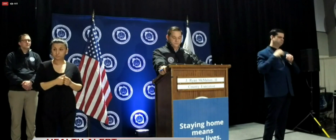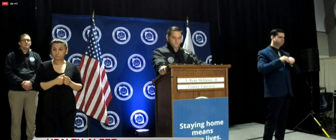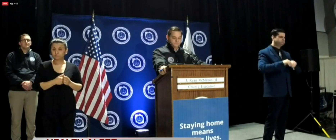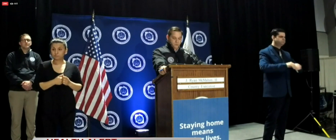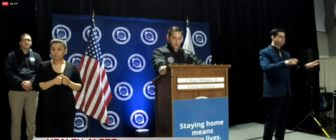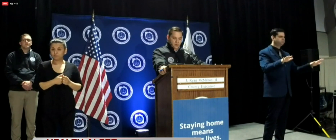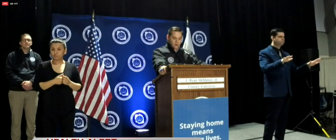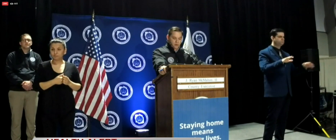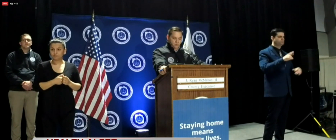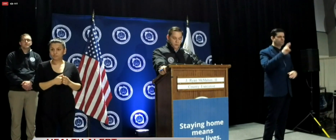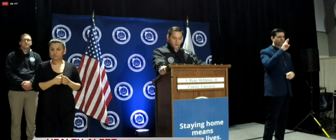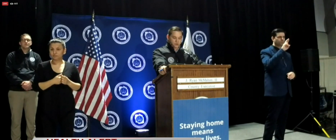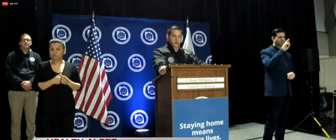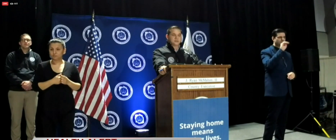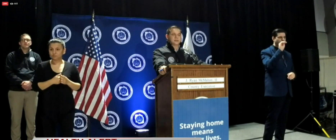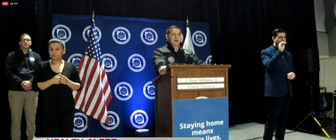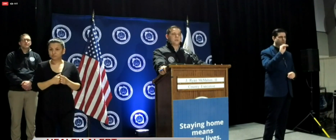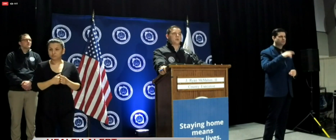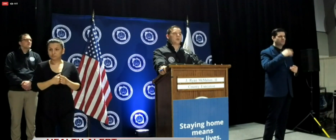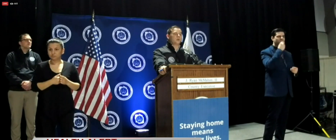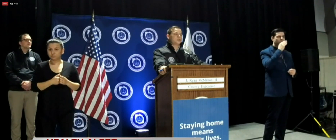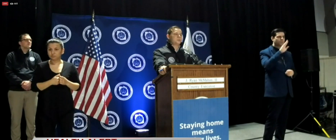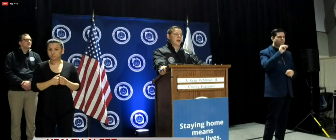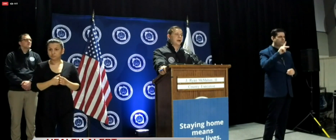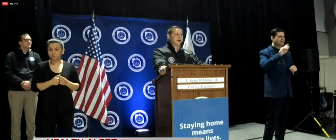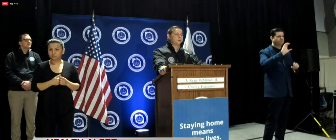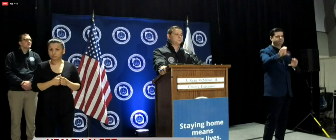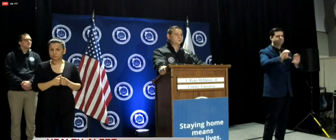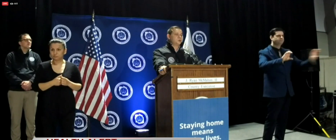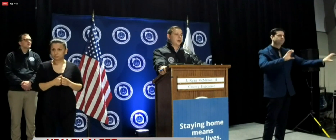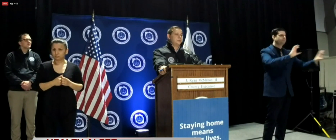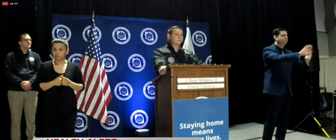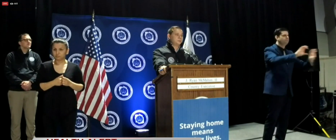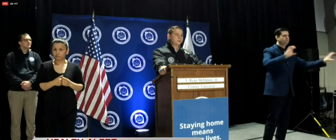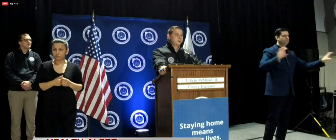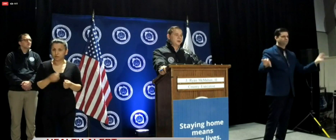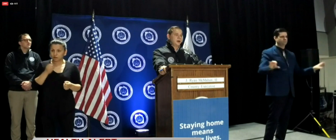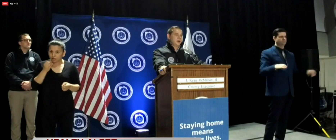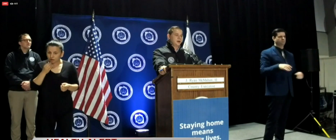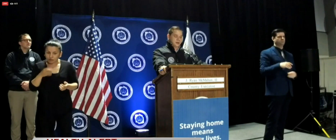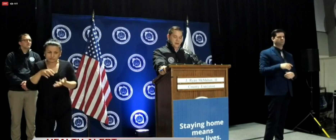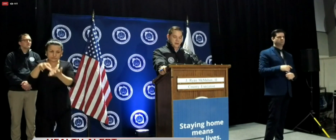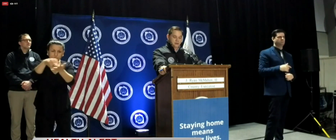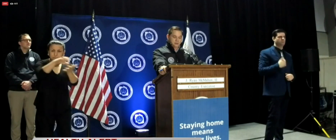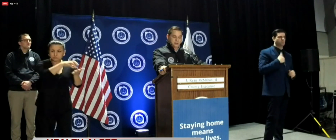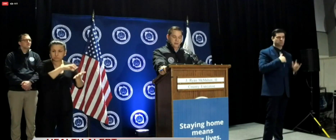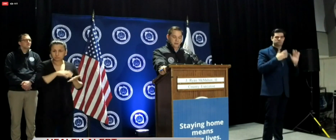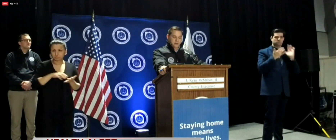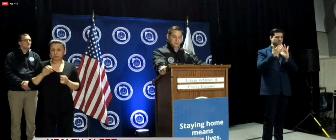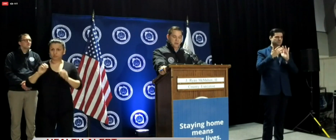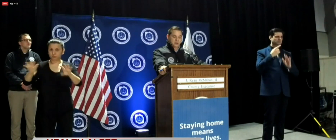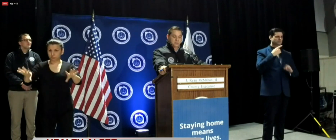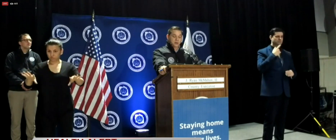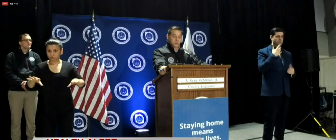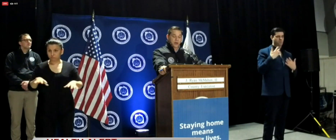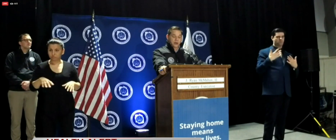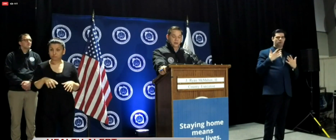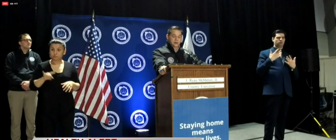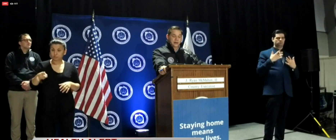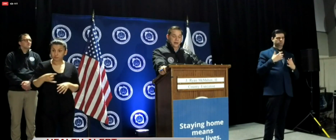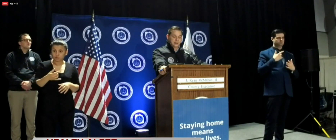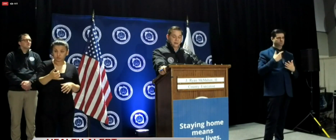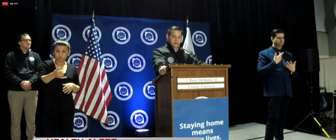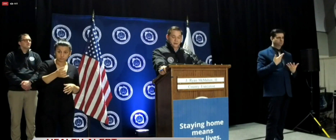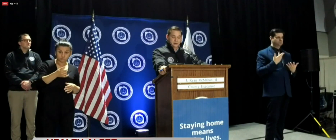bank. When this crisis happened, we reached back out to them, and they came in a big